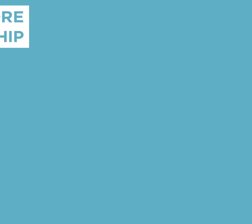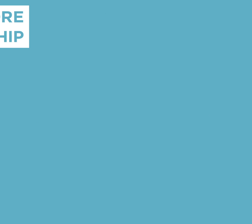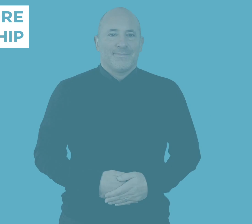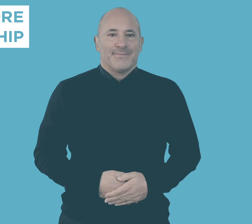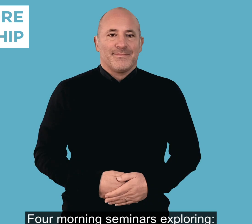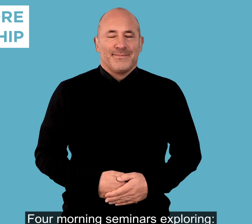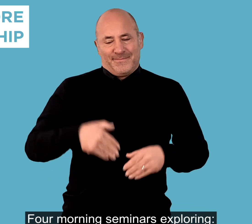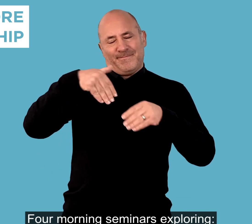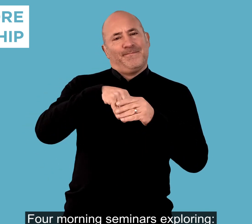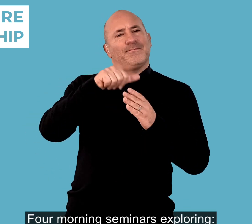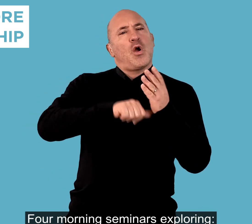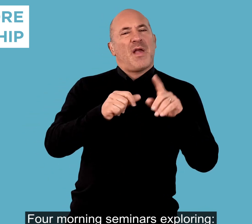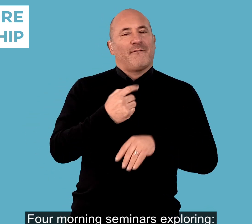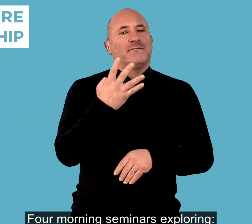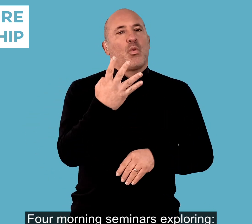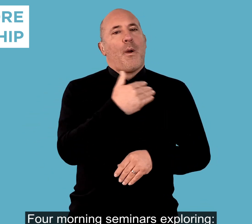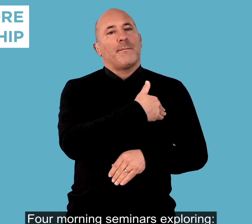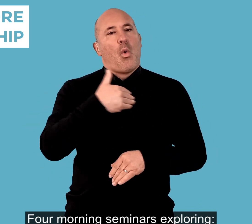Full morning seminars exploring